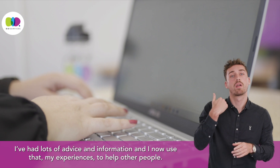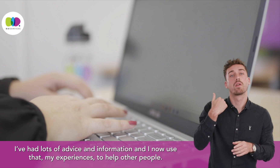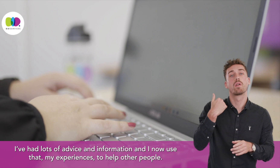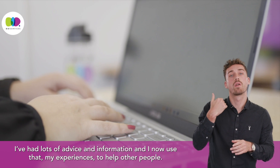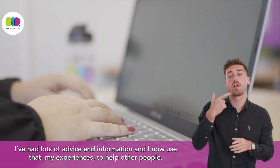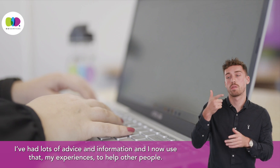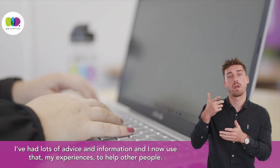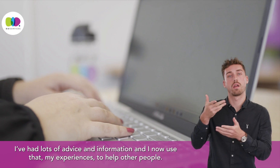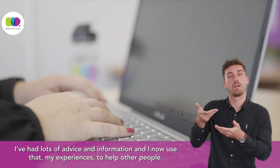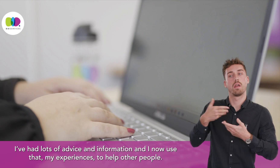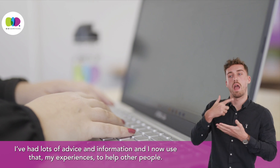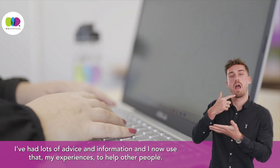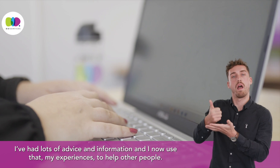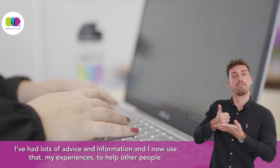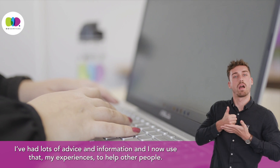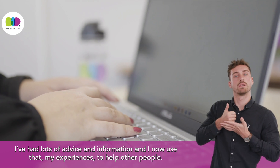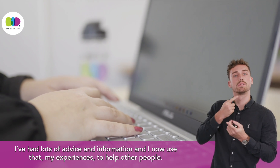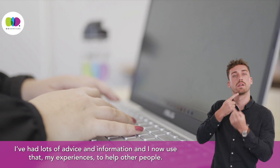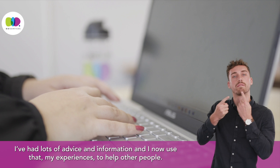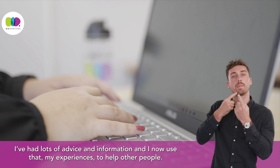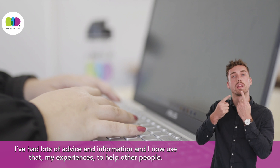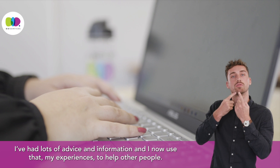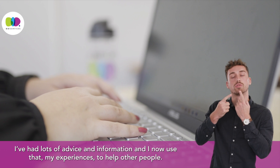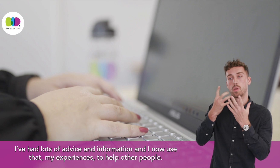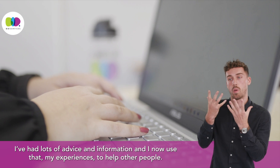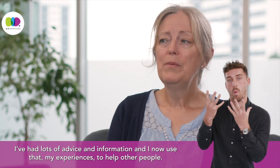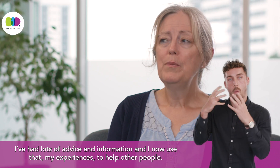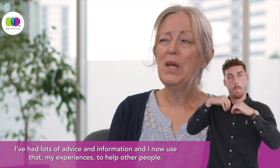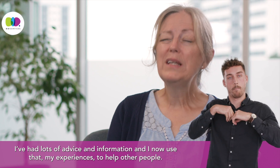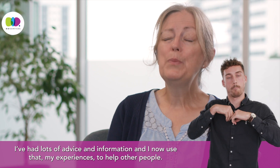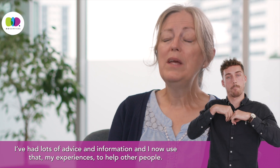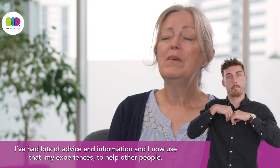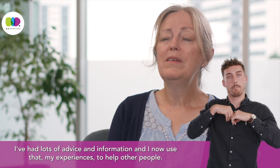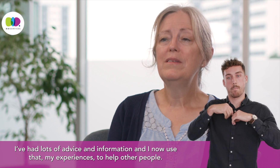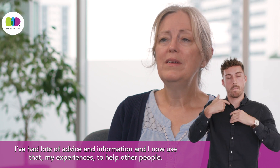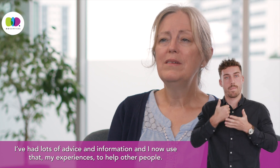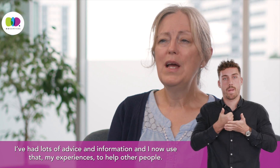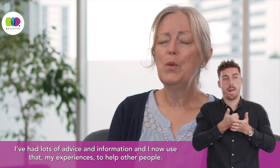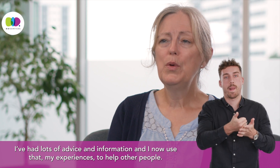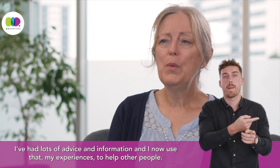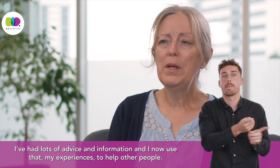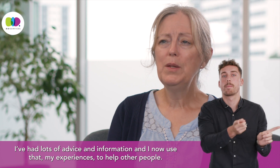of advice and information, and I now use that, my experiences, to help other